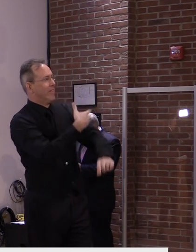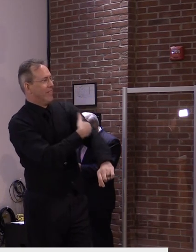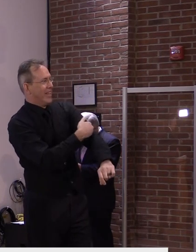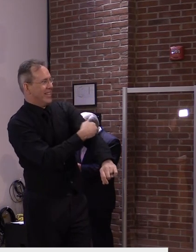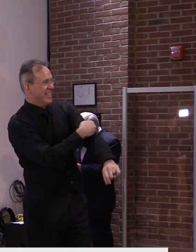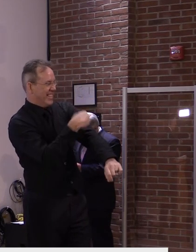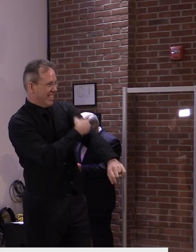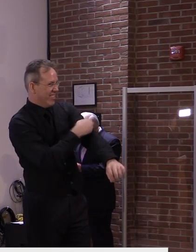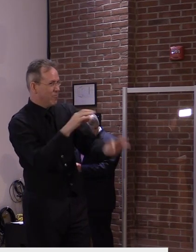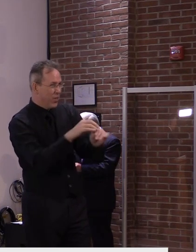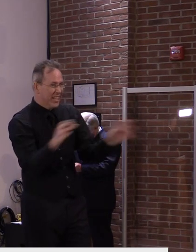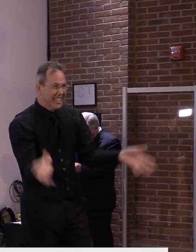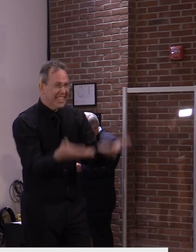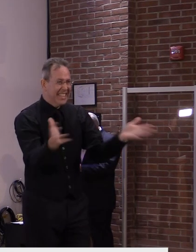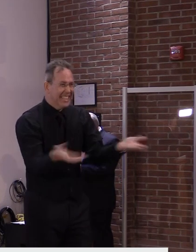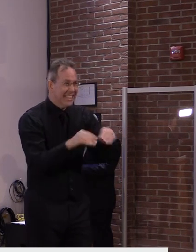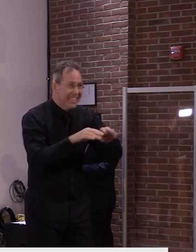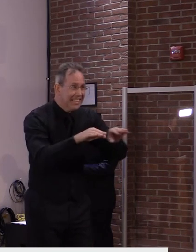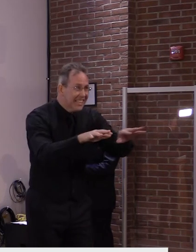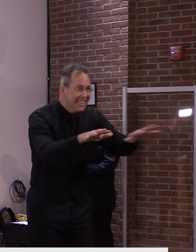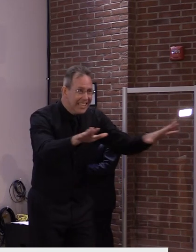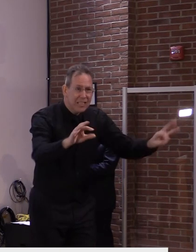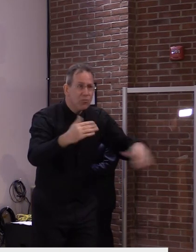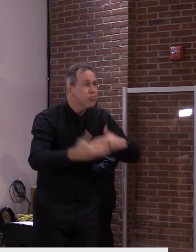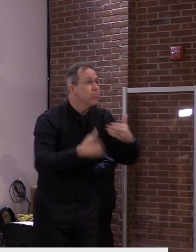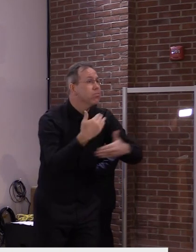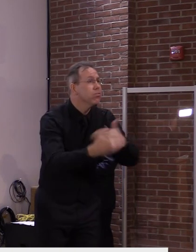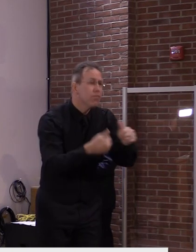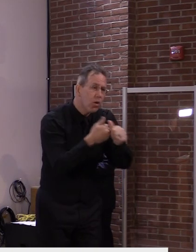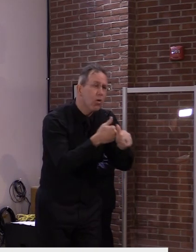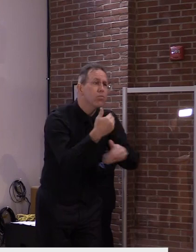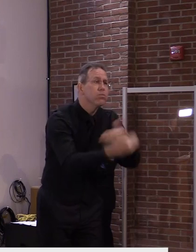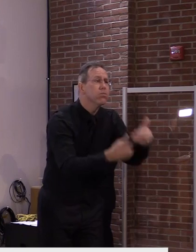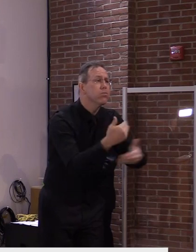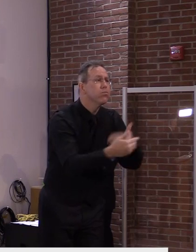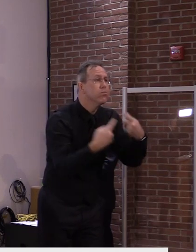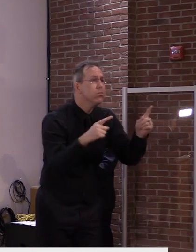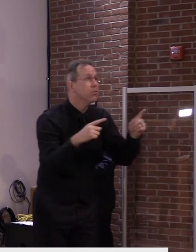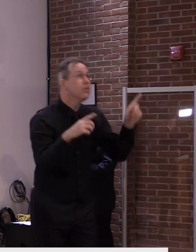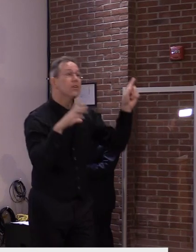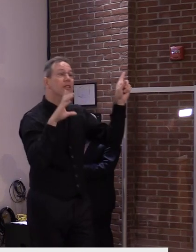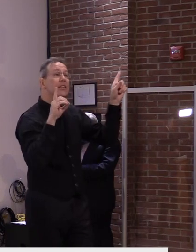even hoped for. And the CDC coming out this week talking about